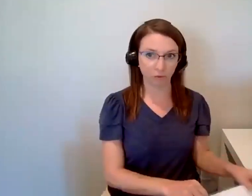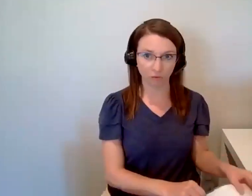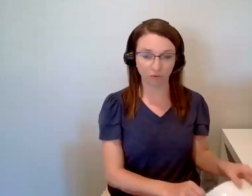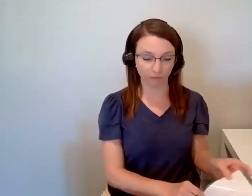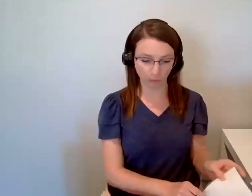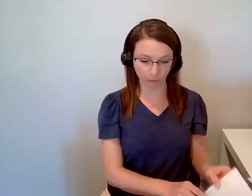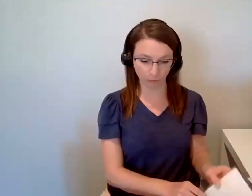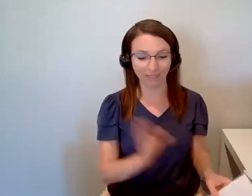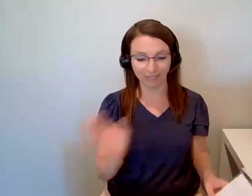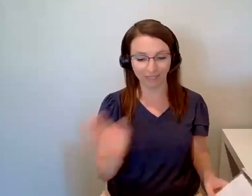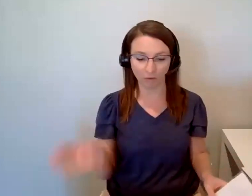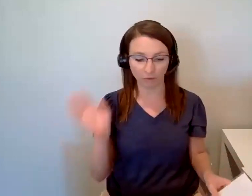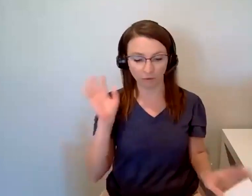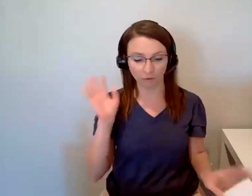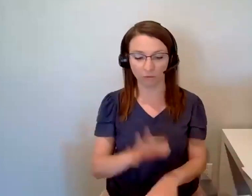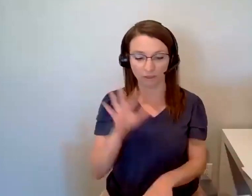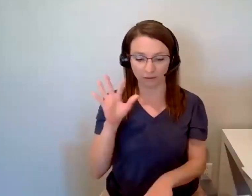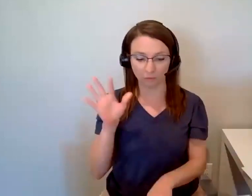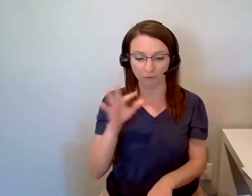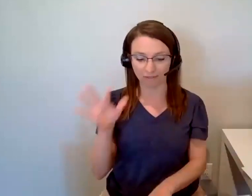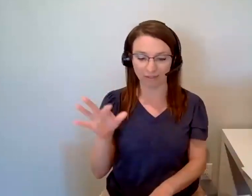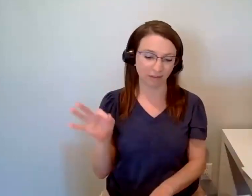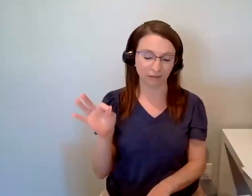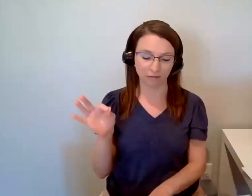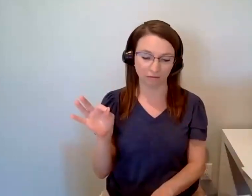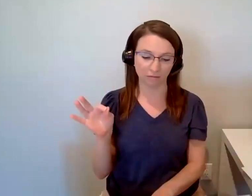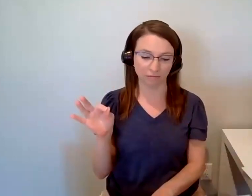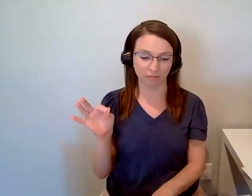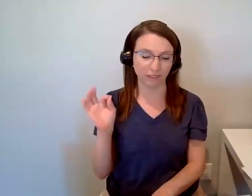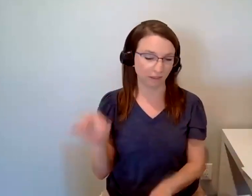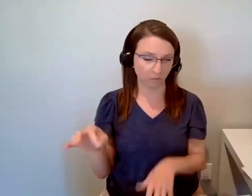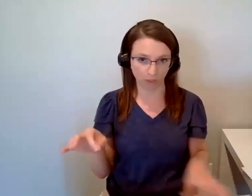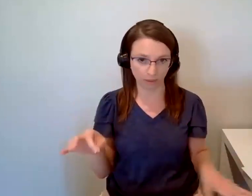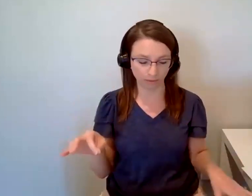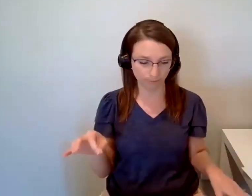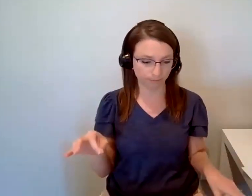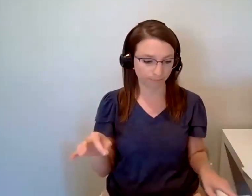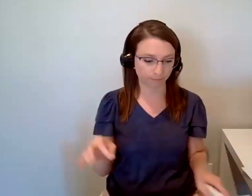the Google folder, right now you only have access to lesson 1.